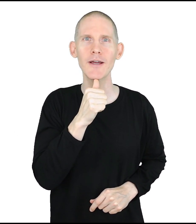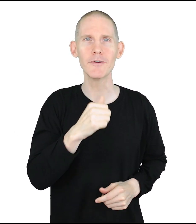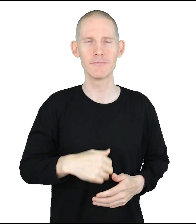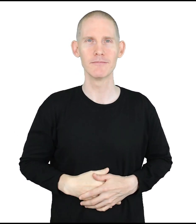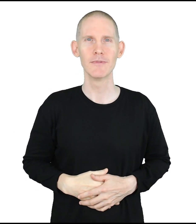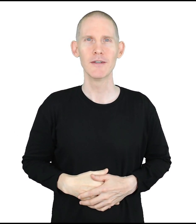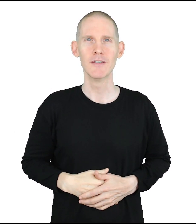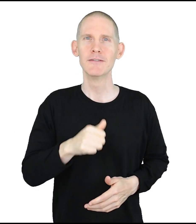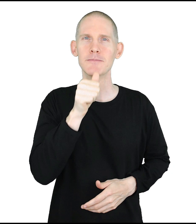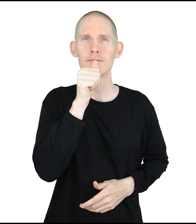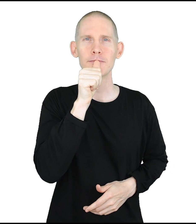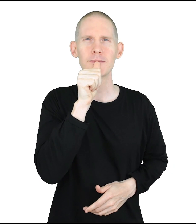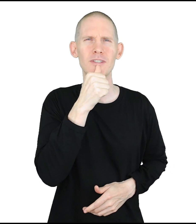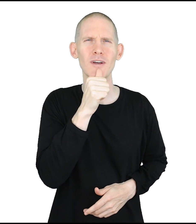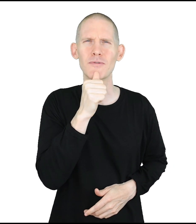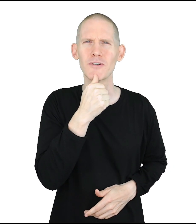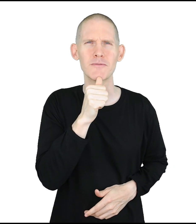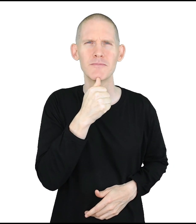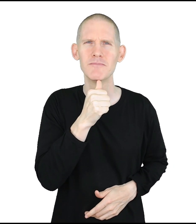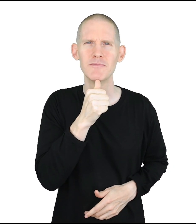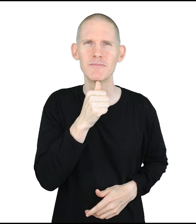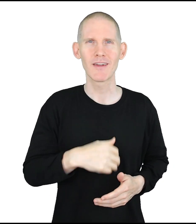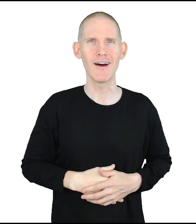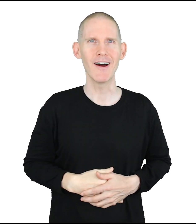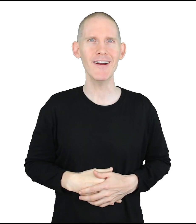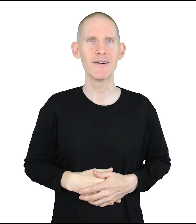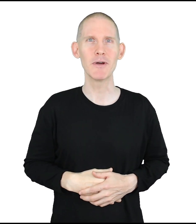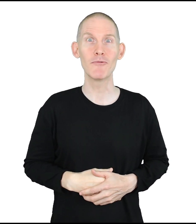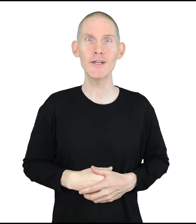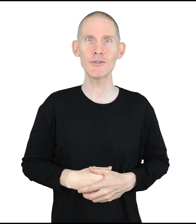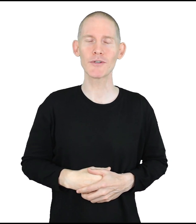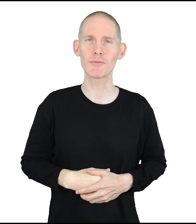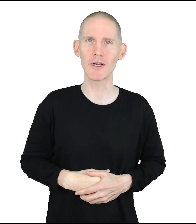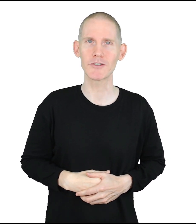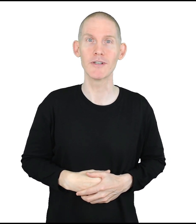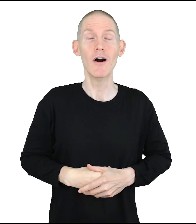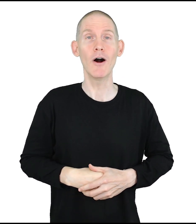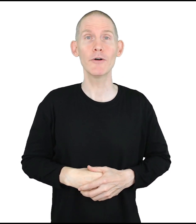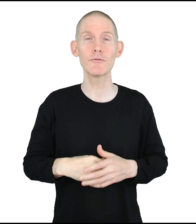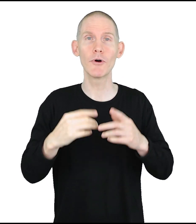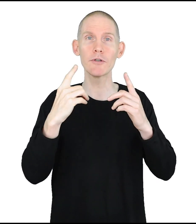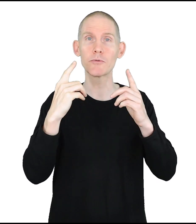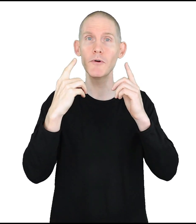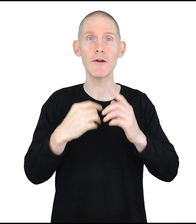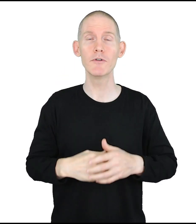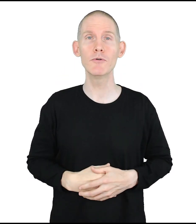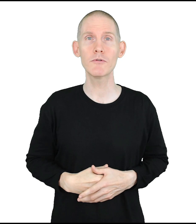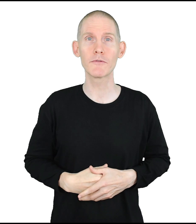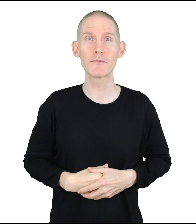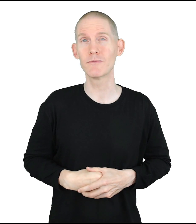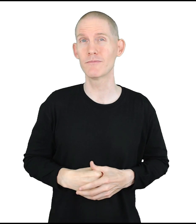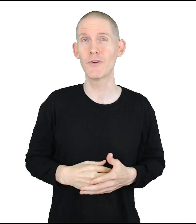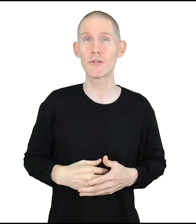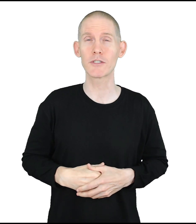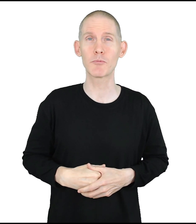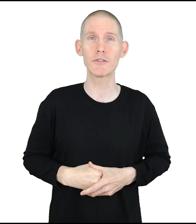suffer. Okay, exact same hand shape, A, right? Back of the thumb, we're going to use that as well. Start at our bottom lip, and we're going to go down,